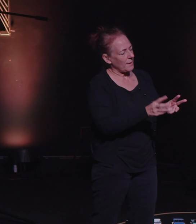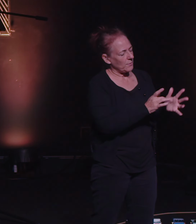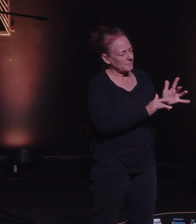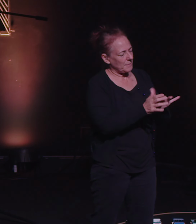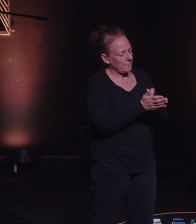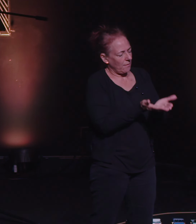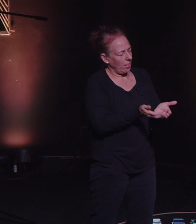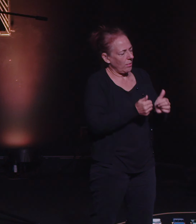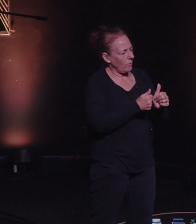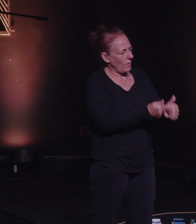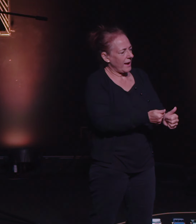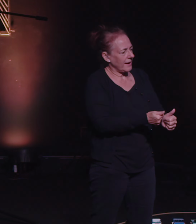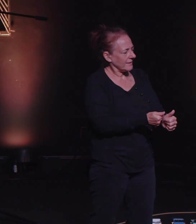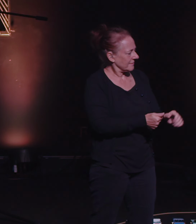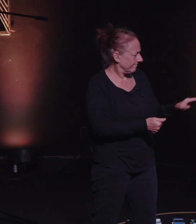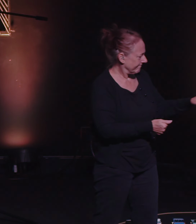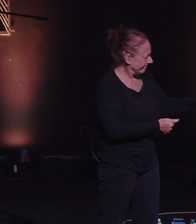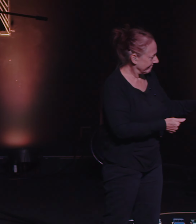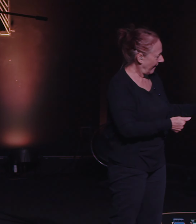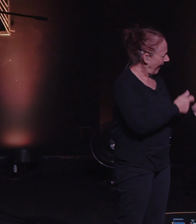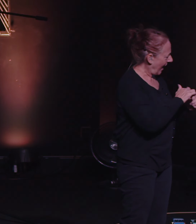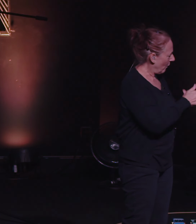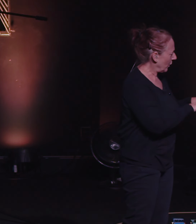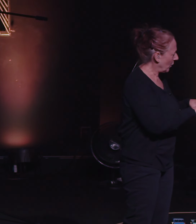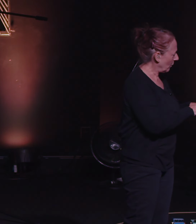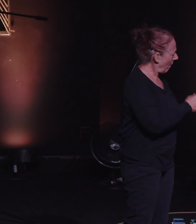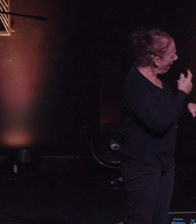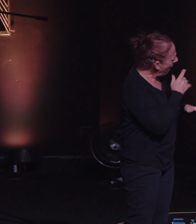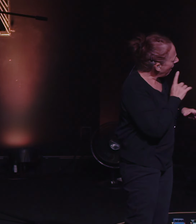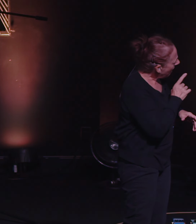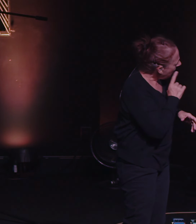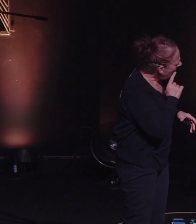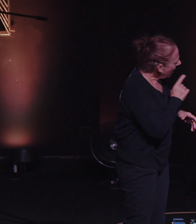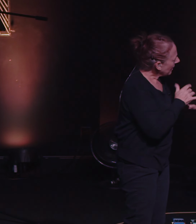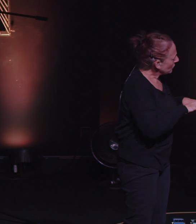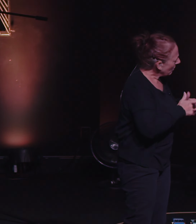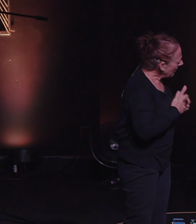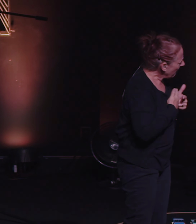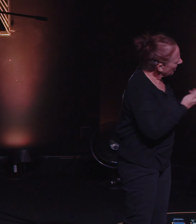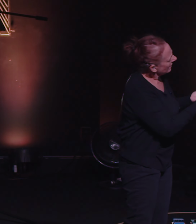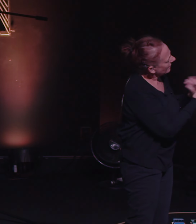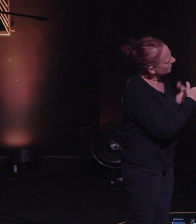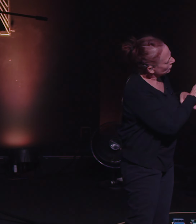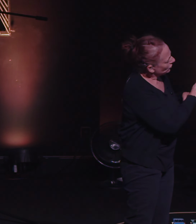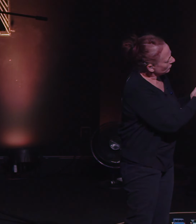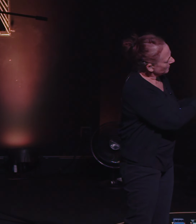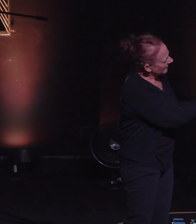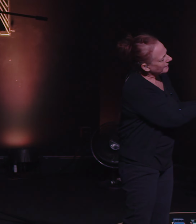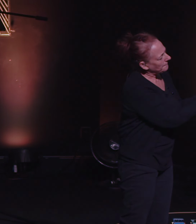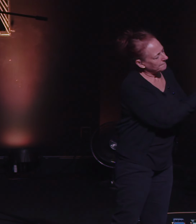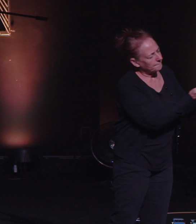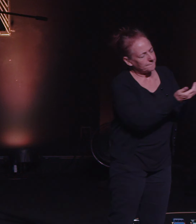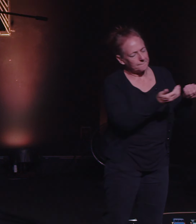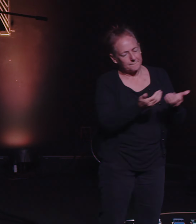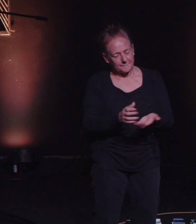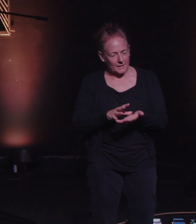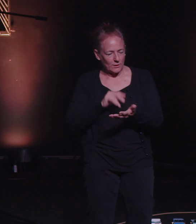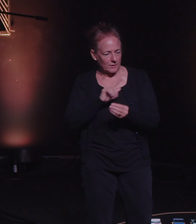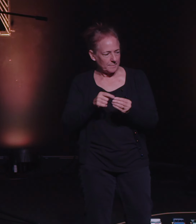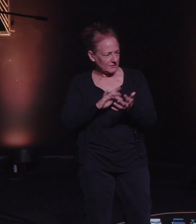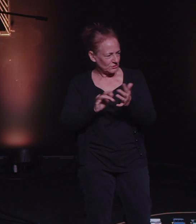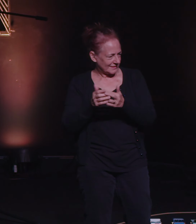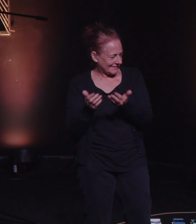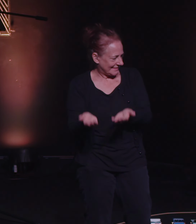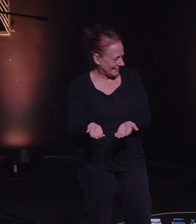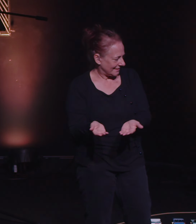do discipleship is to walk the journey of life with people, do life with them, and share Jesus with them. That's the easiest way.